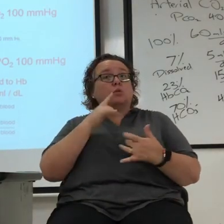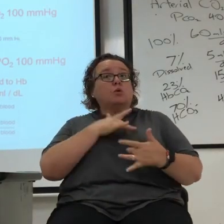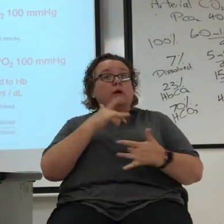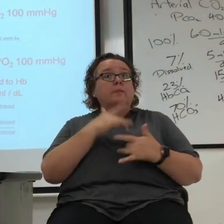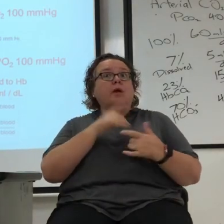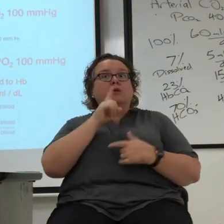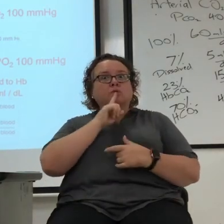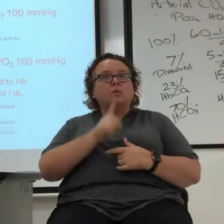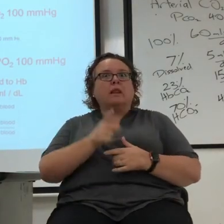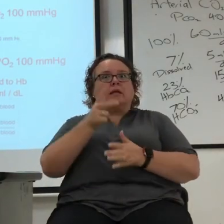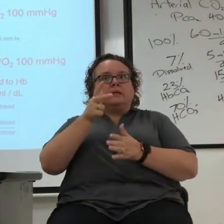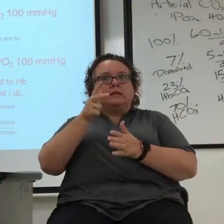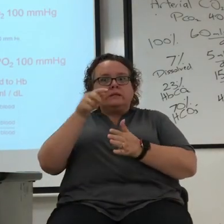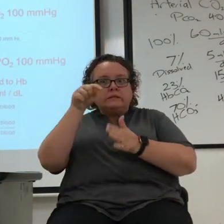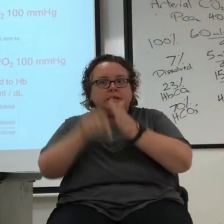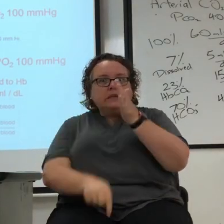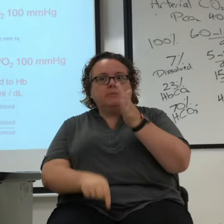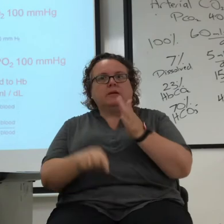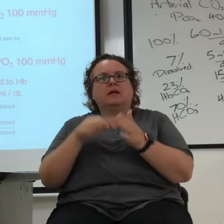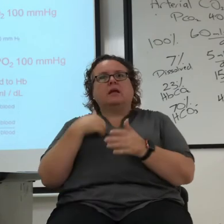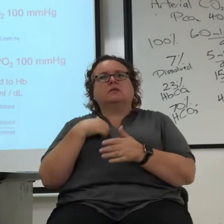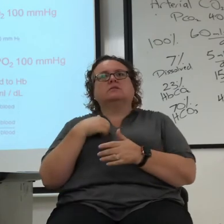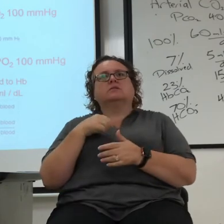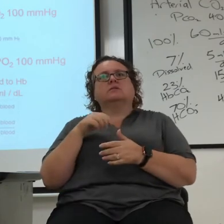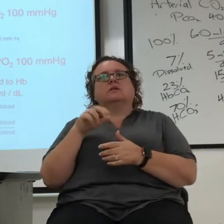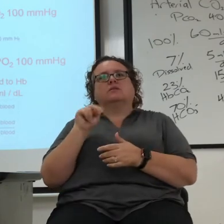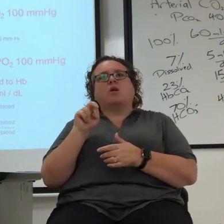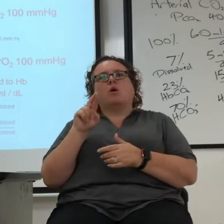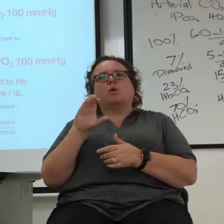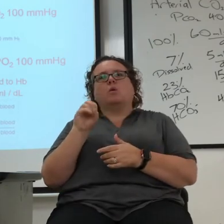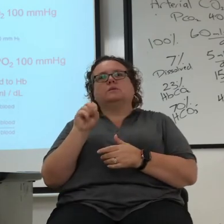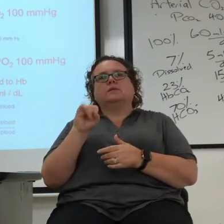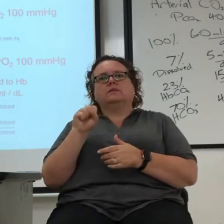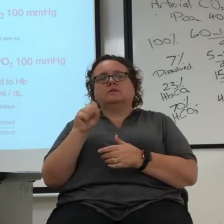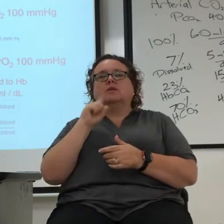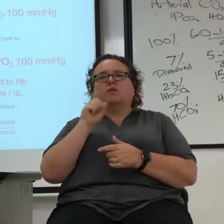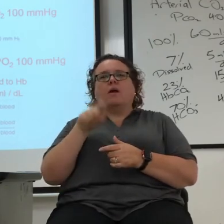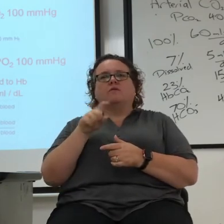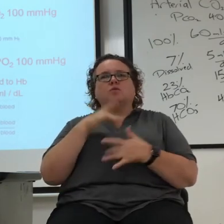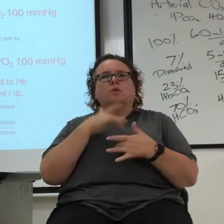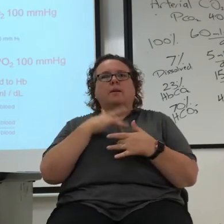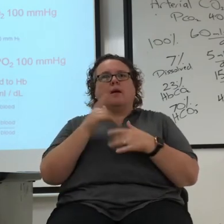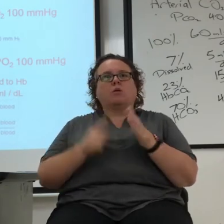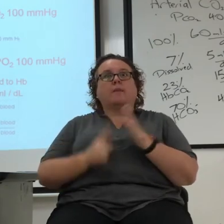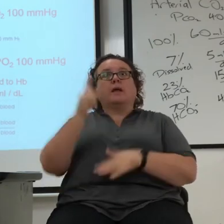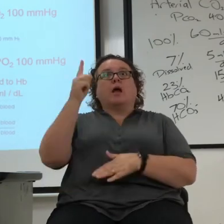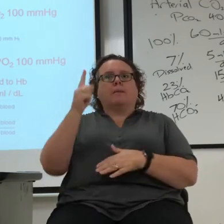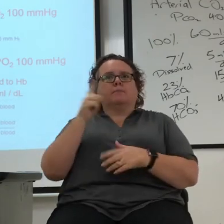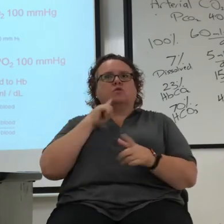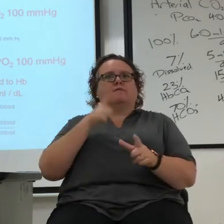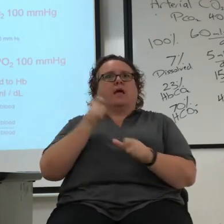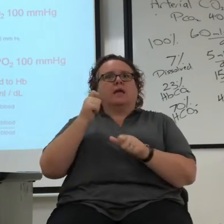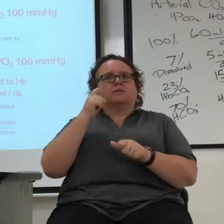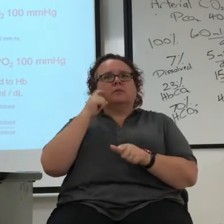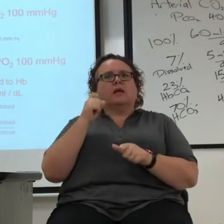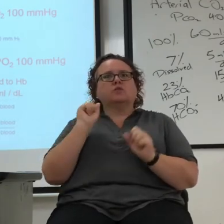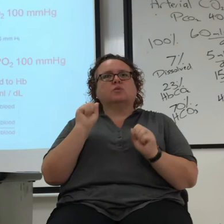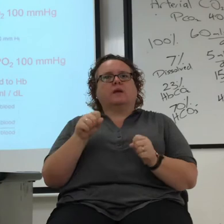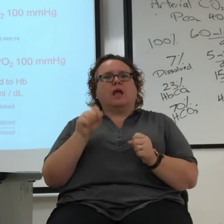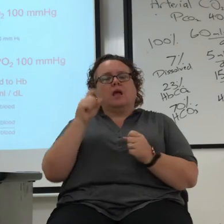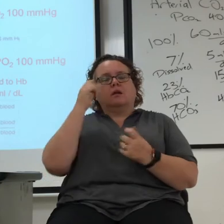deep is the nitrogen narcosis. And worry about coming up too fast because you get the bend.